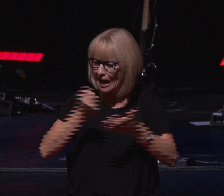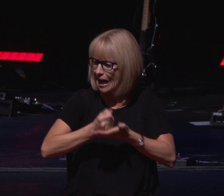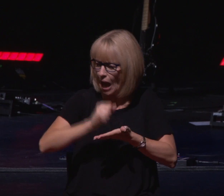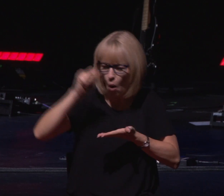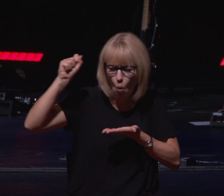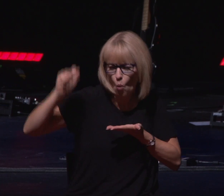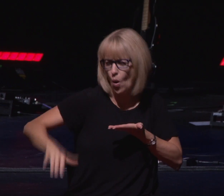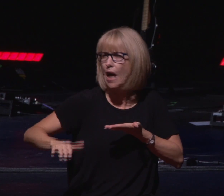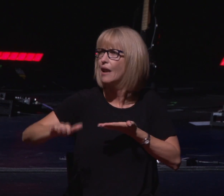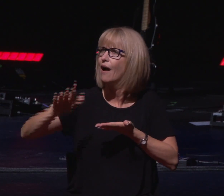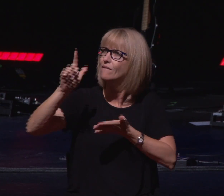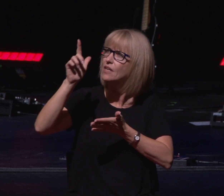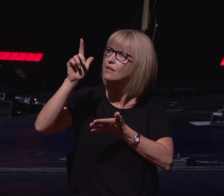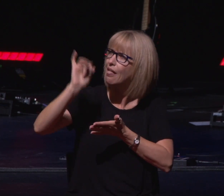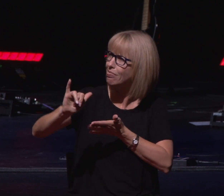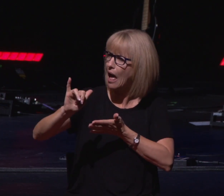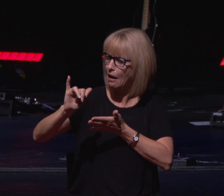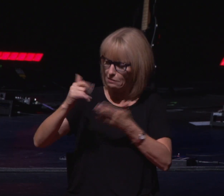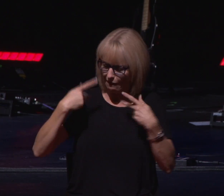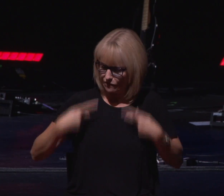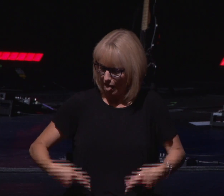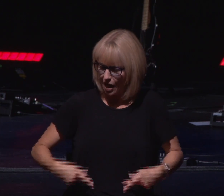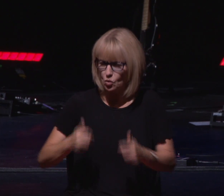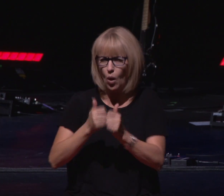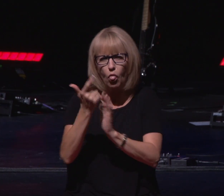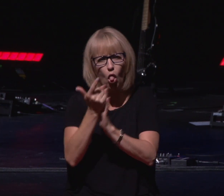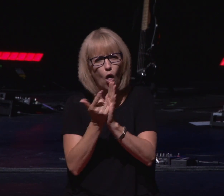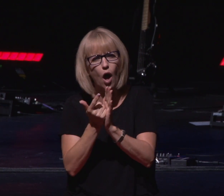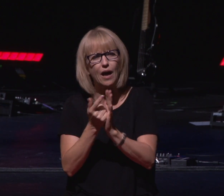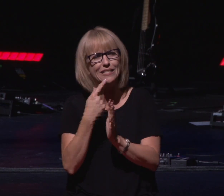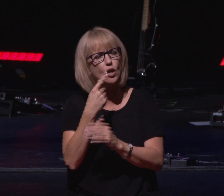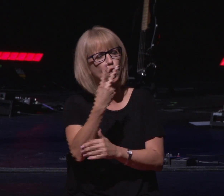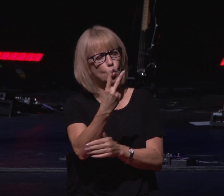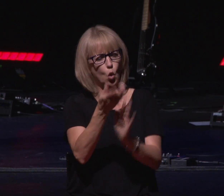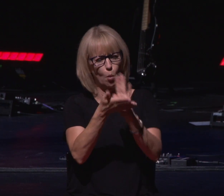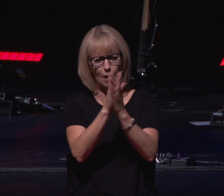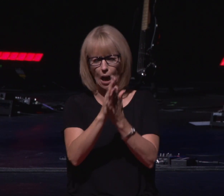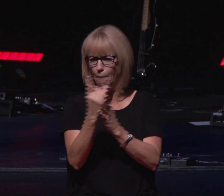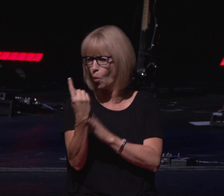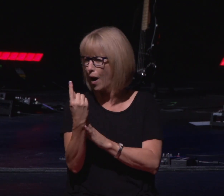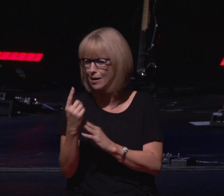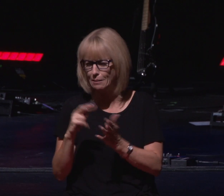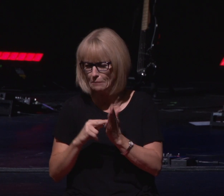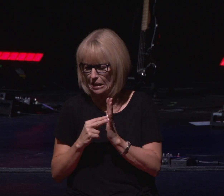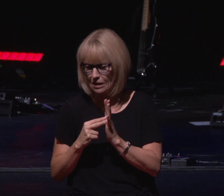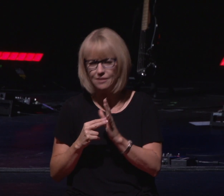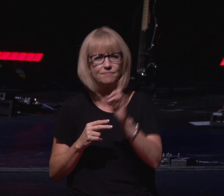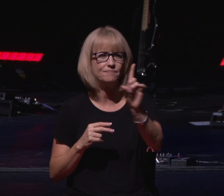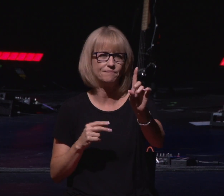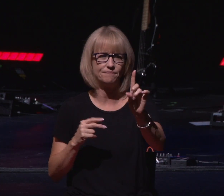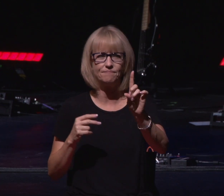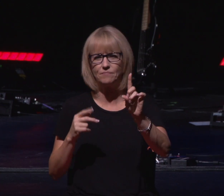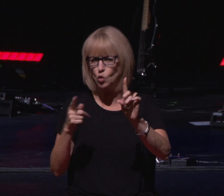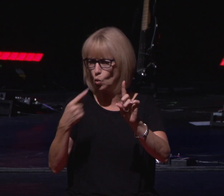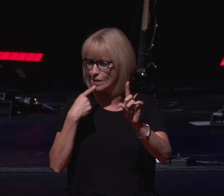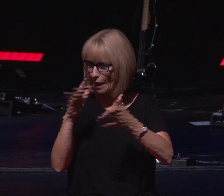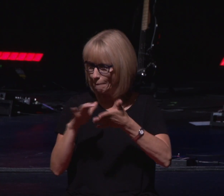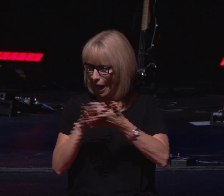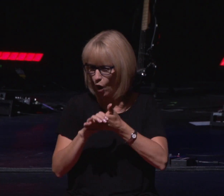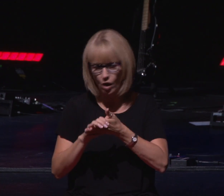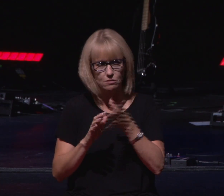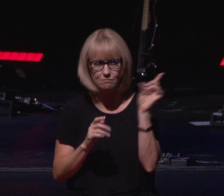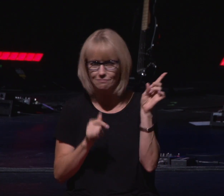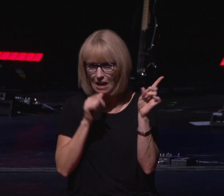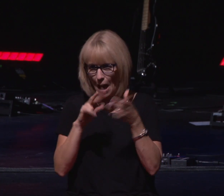law with its commandments and regulations. Now it talks about these two becoming one. We think of that as happening in a marriage, but that's not what he's talking about